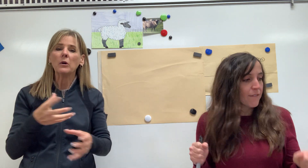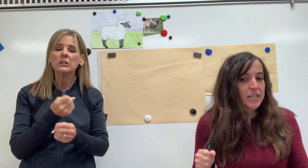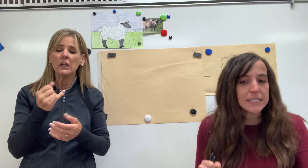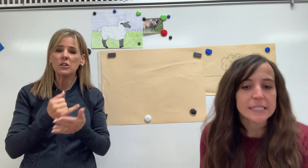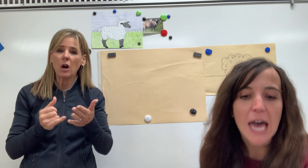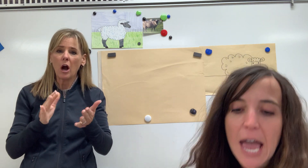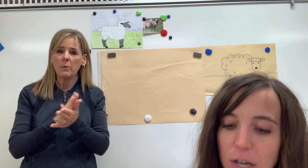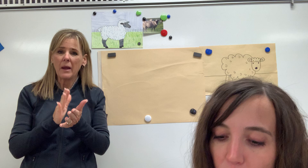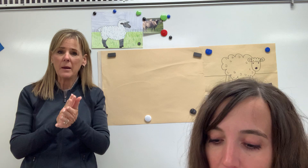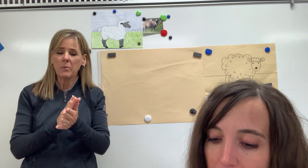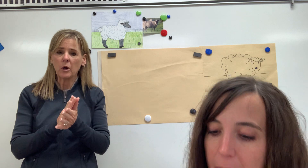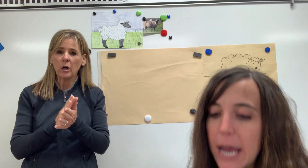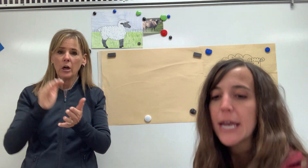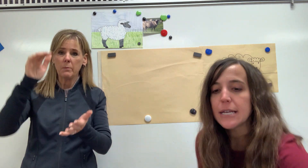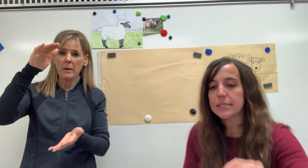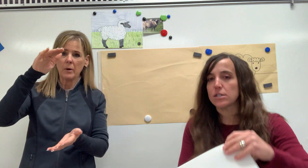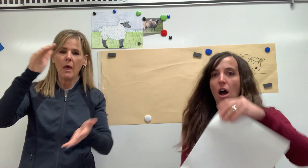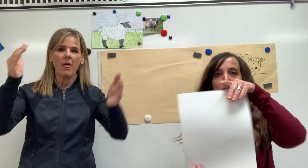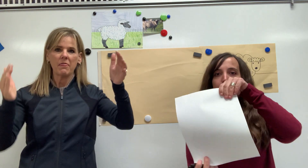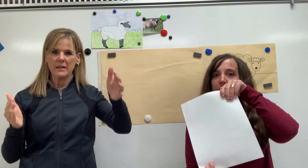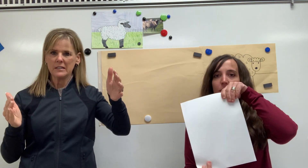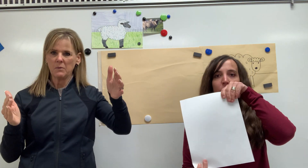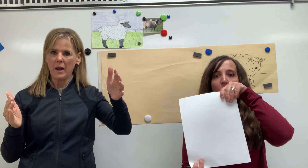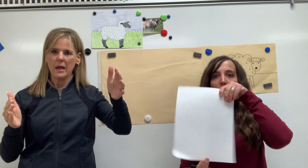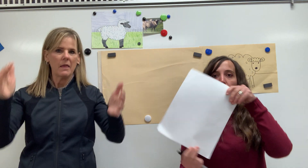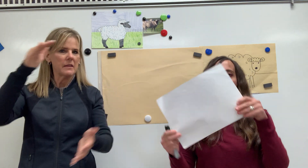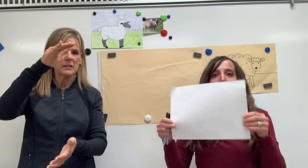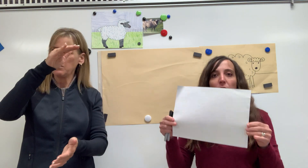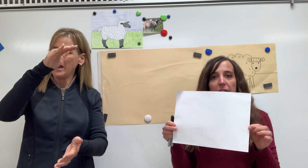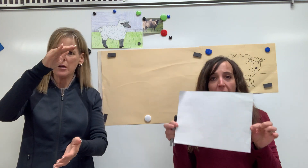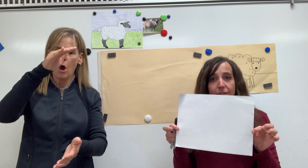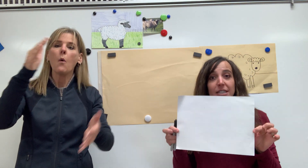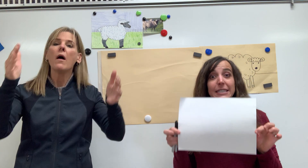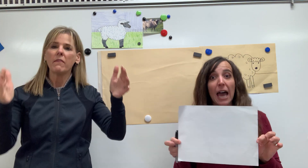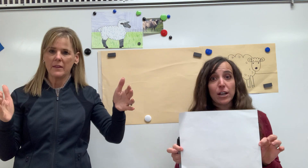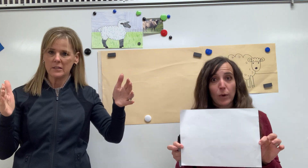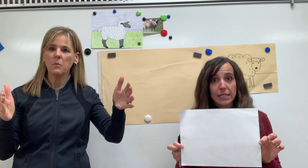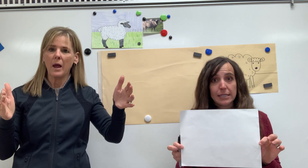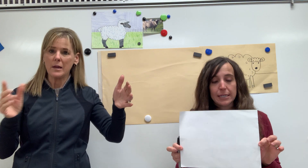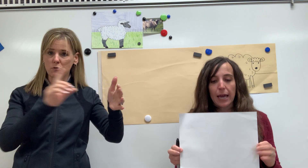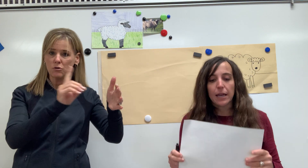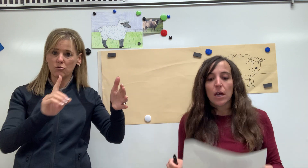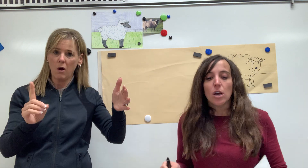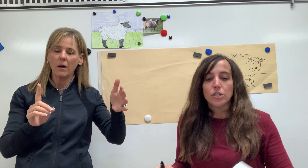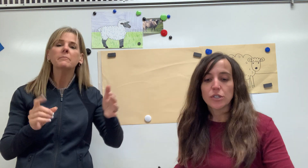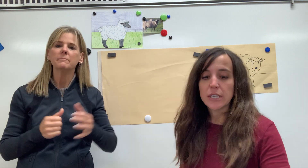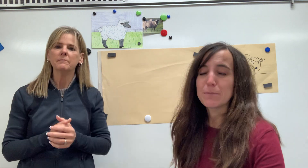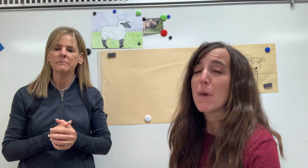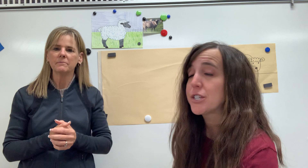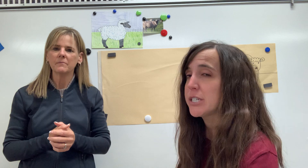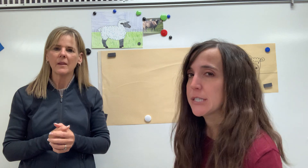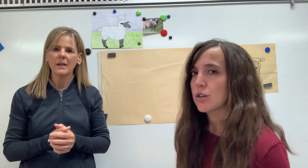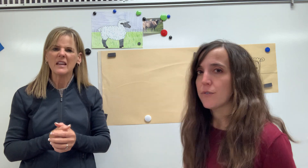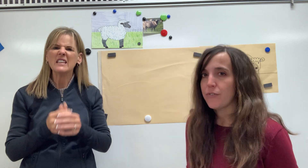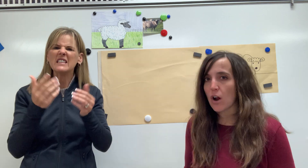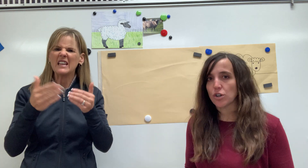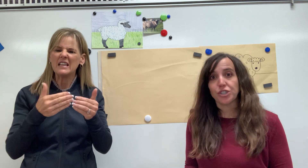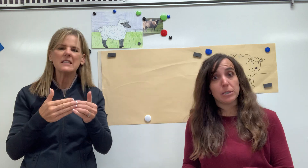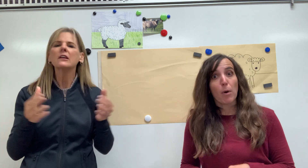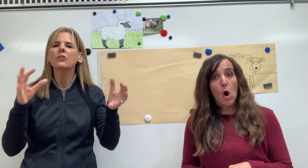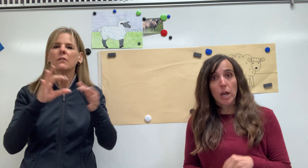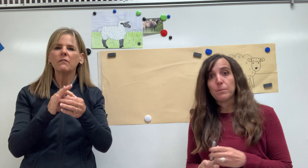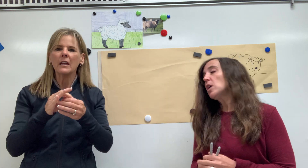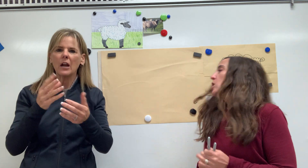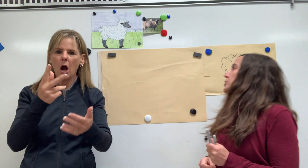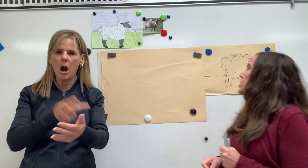you to have it sideways, not up and down tall. We're going to have it sideways today. It's much easier to fit our